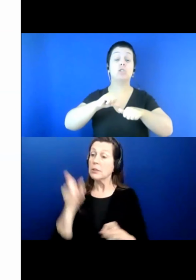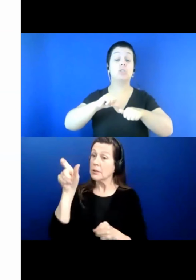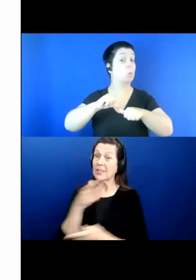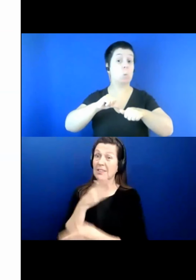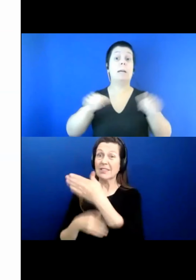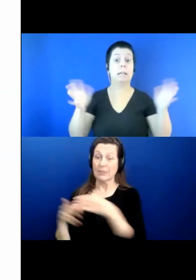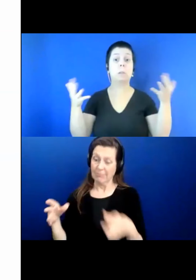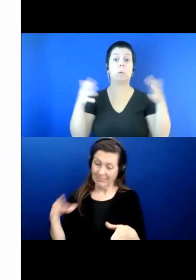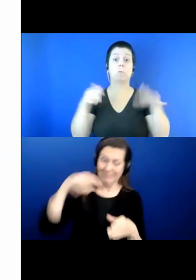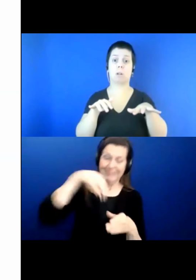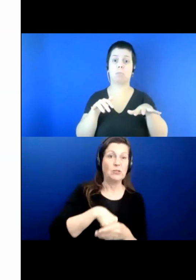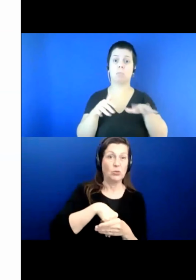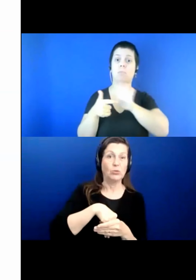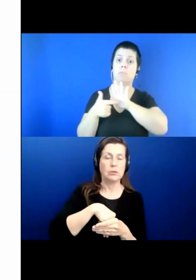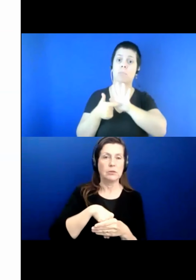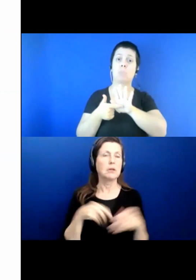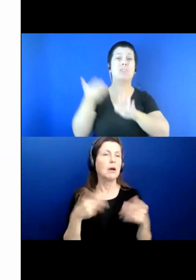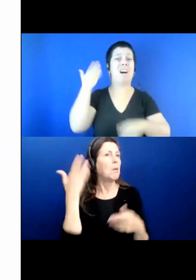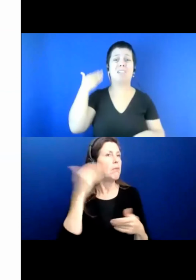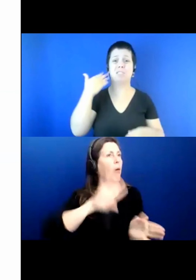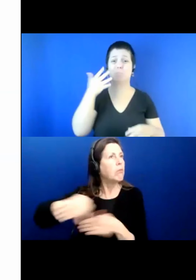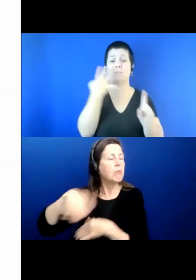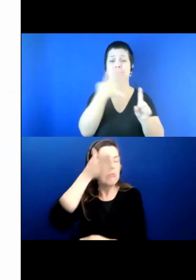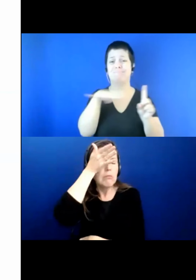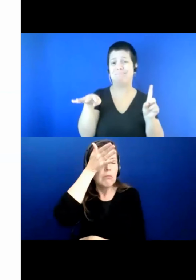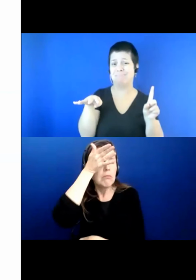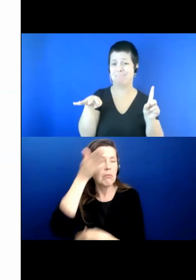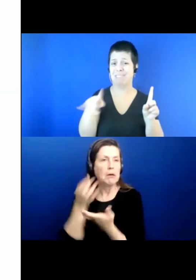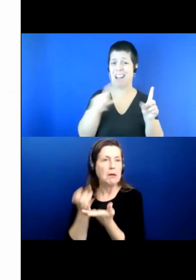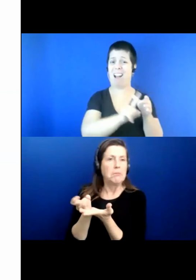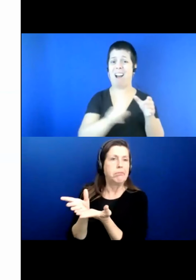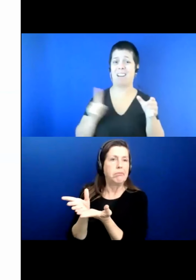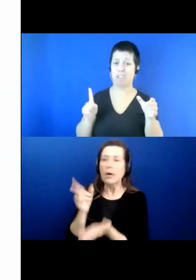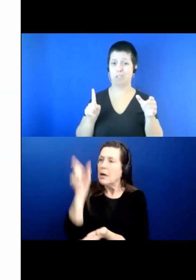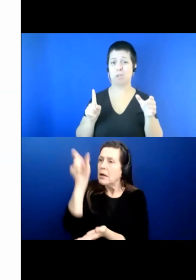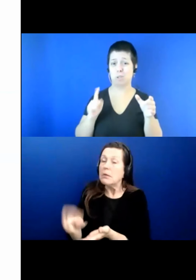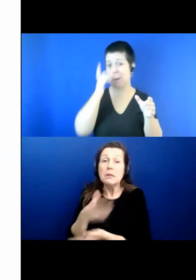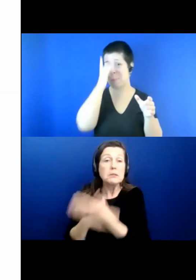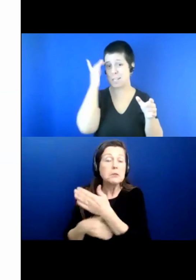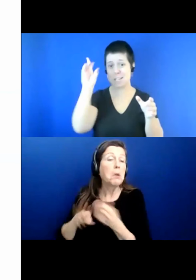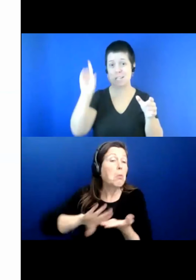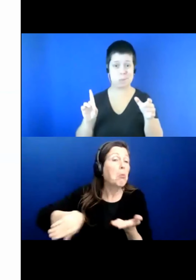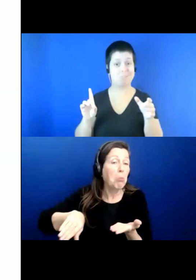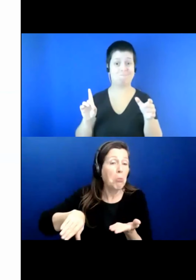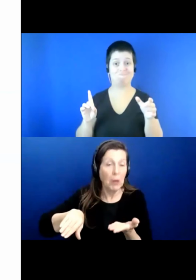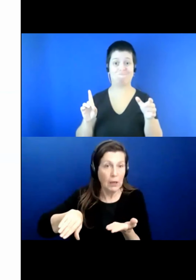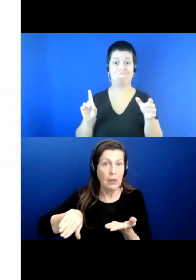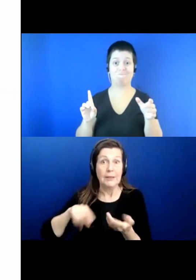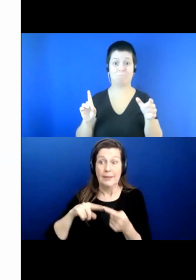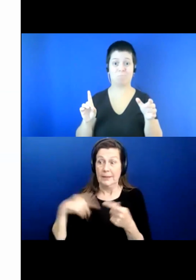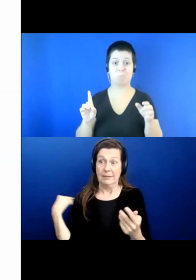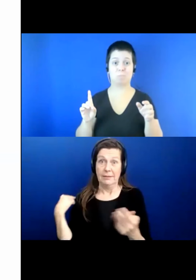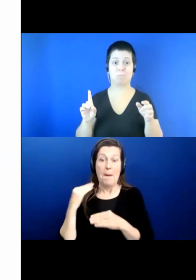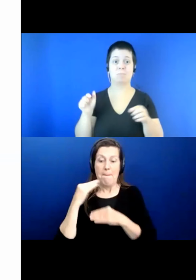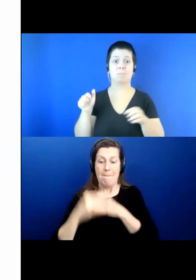significant shift from the invisibility and exclusion of persons with disabilities from the Millennium